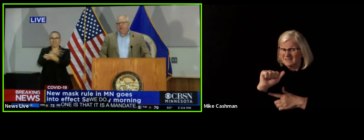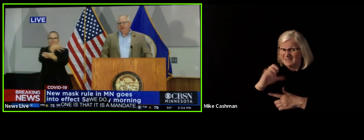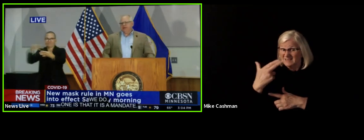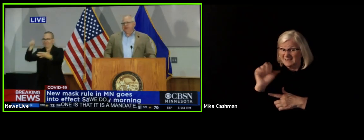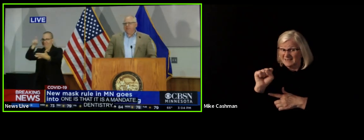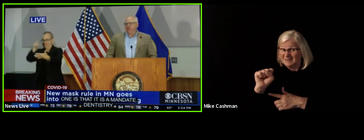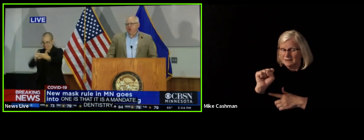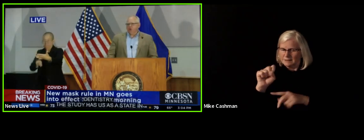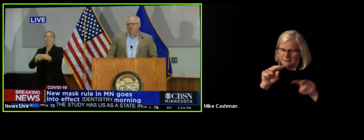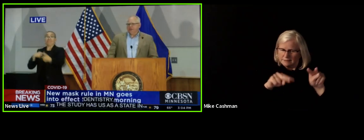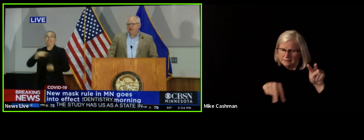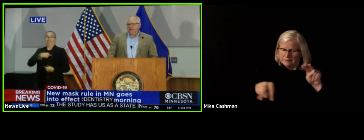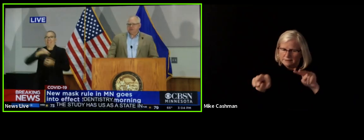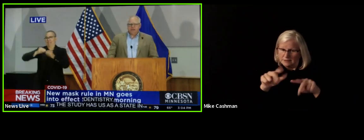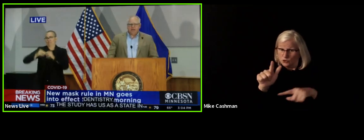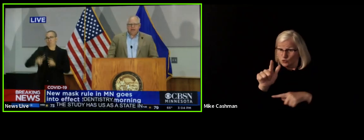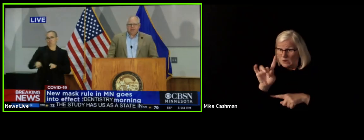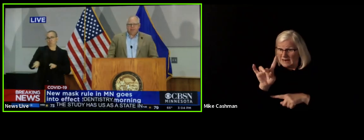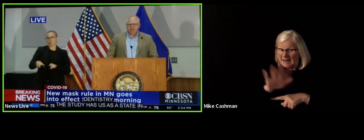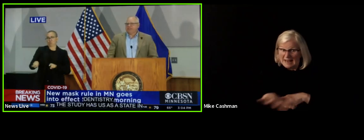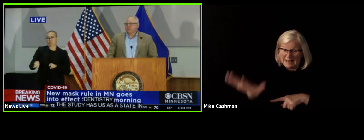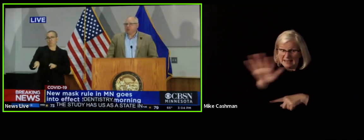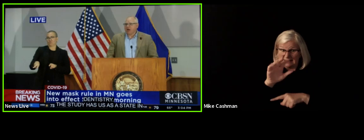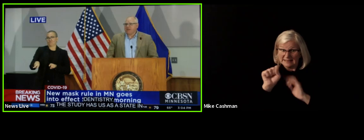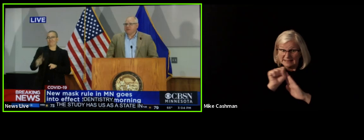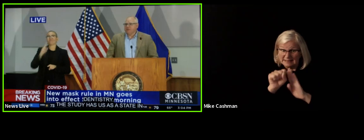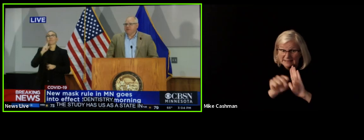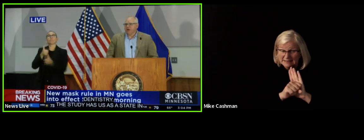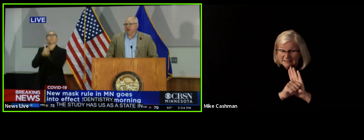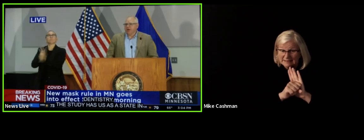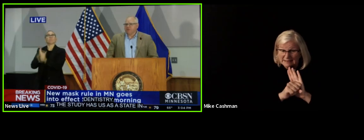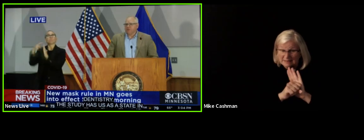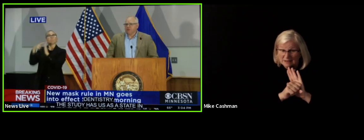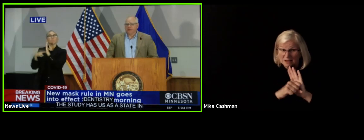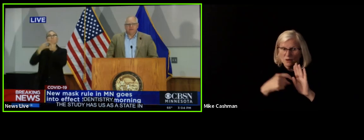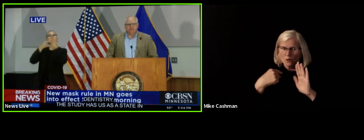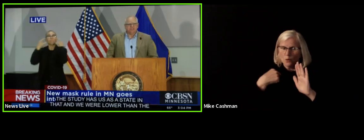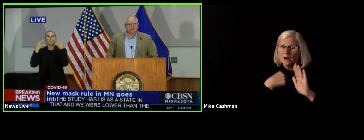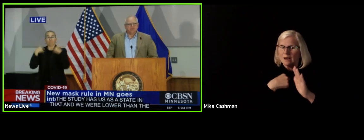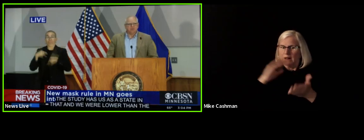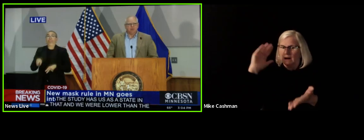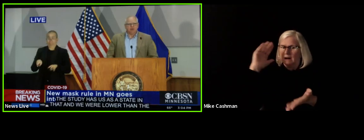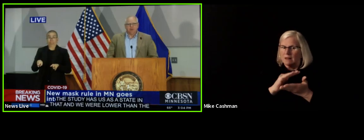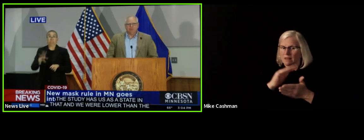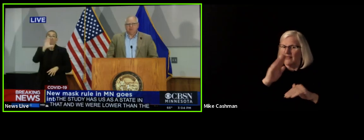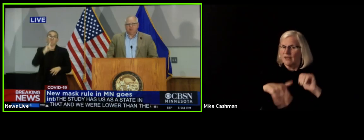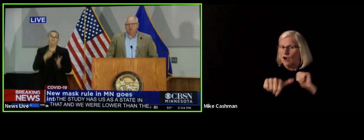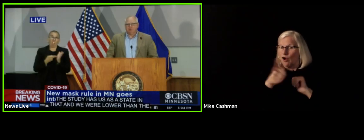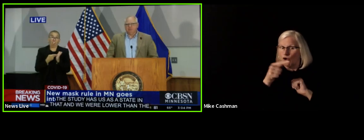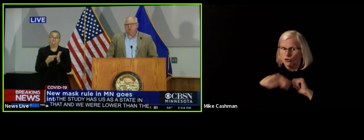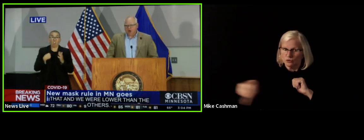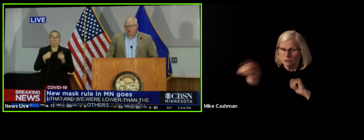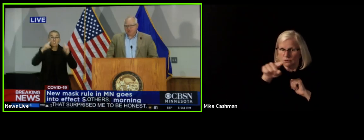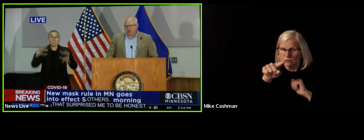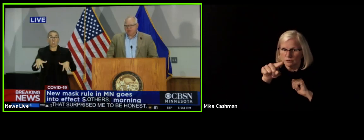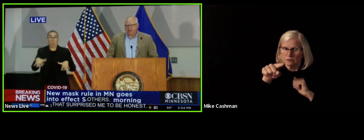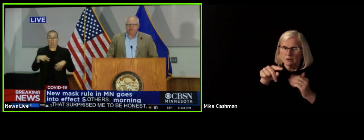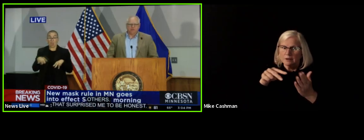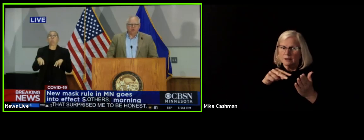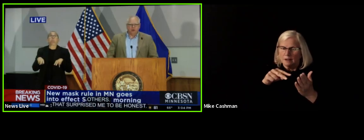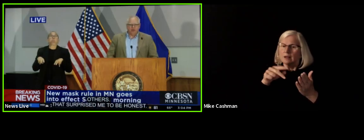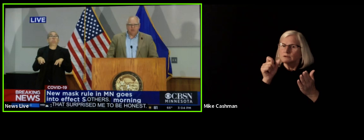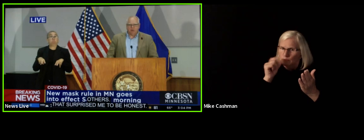we ended up lower than the others. That surprised me, to be very honest with you. And again, this is self-reporting on people of often wearing